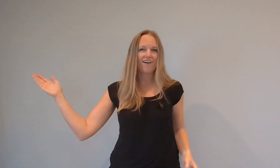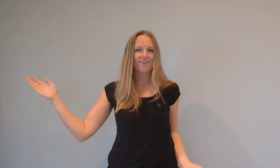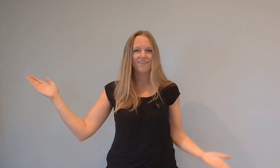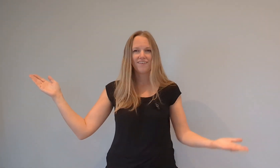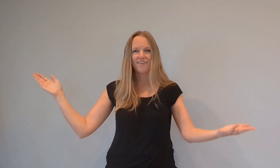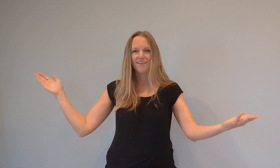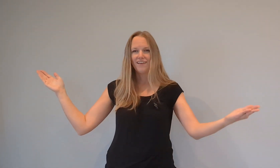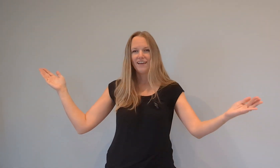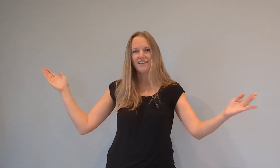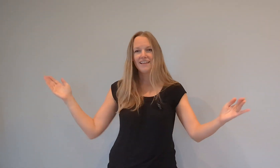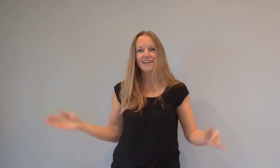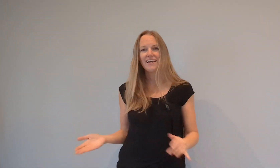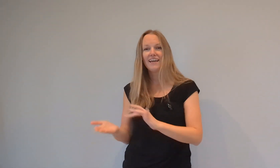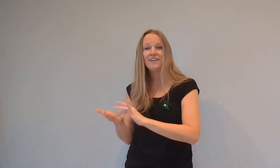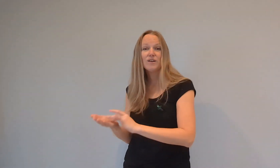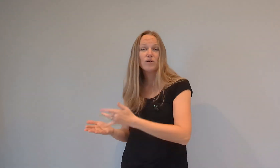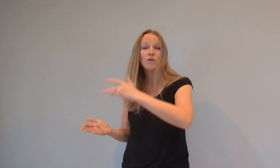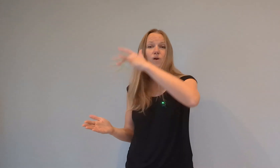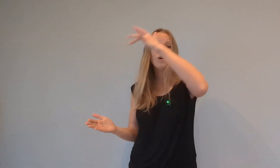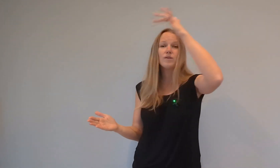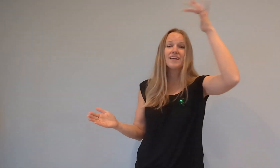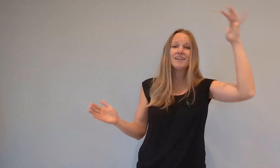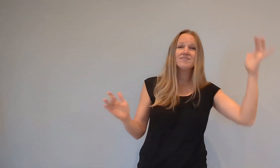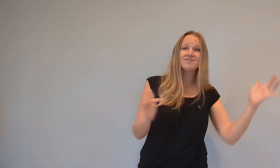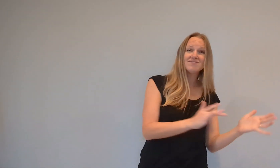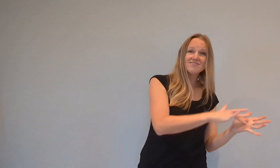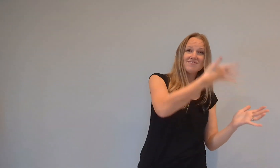Emmanuel. And then again, glory